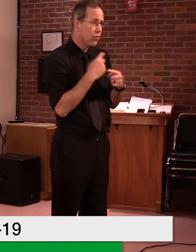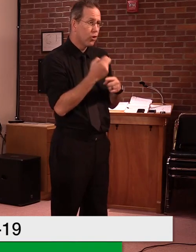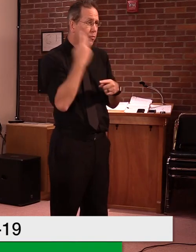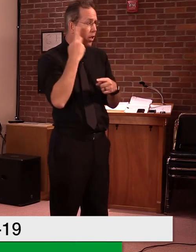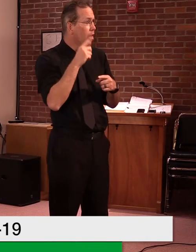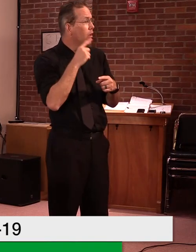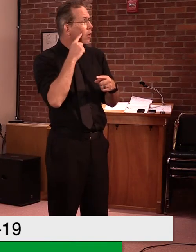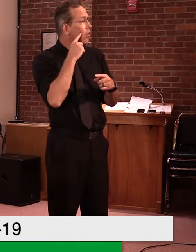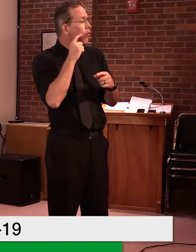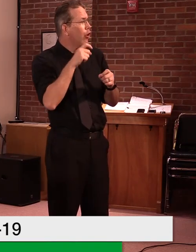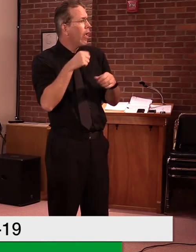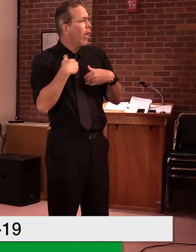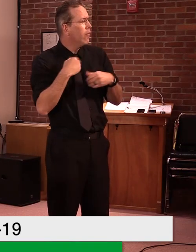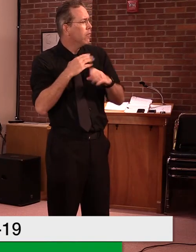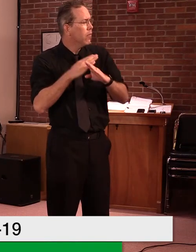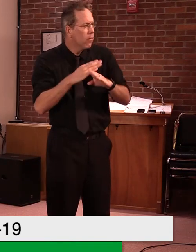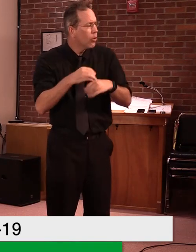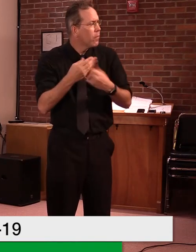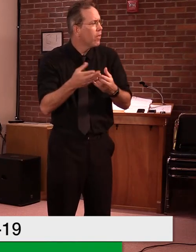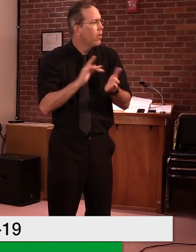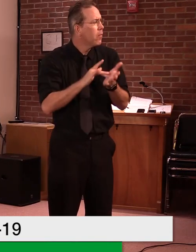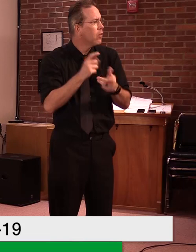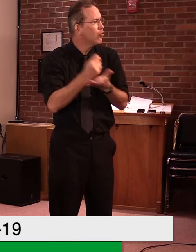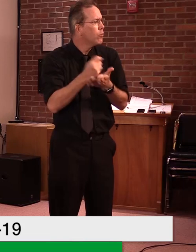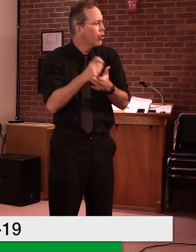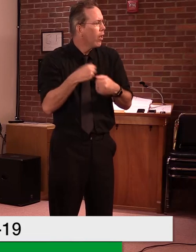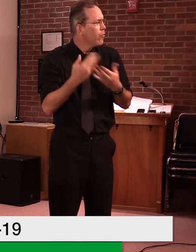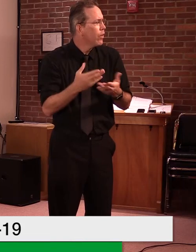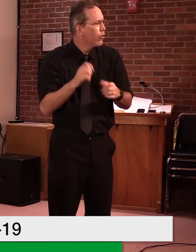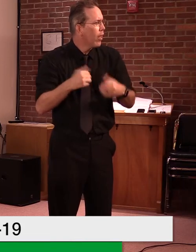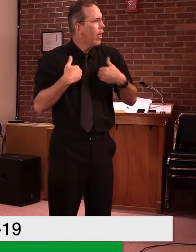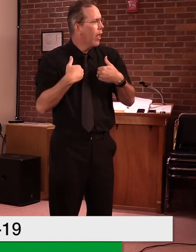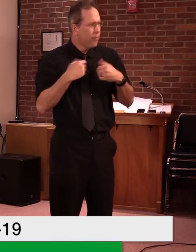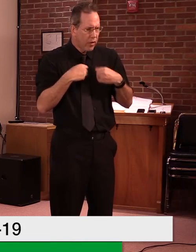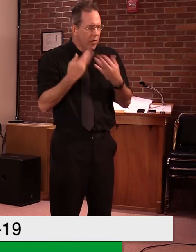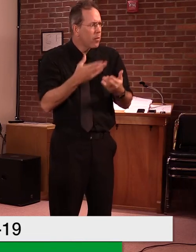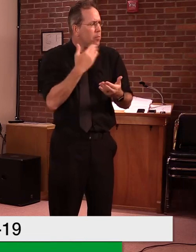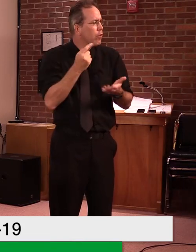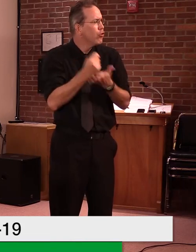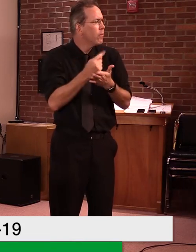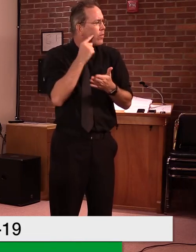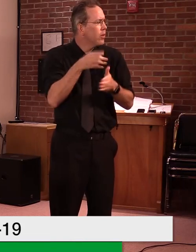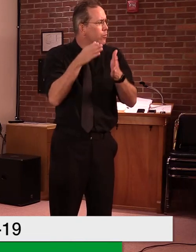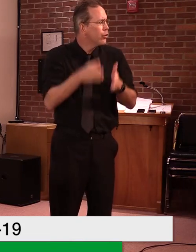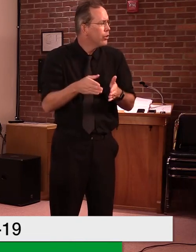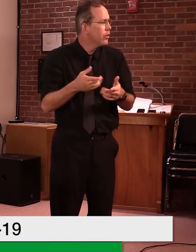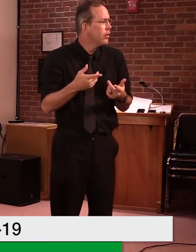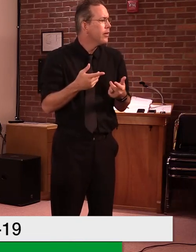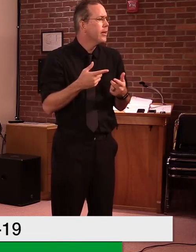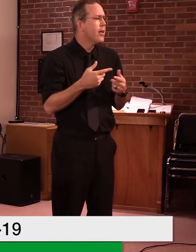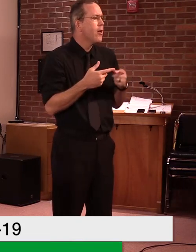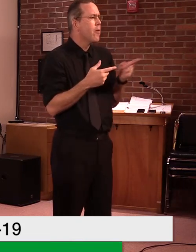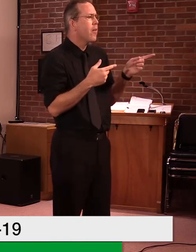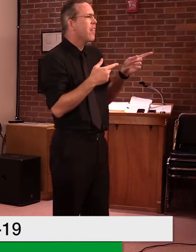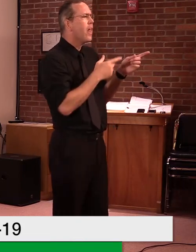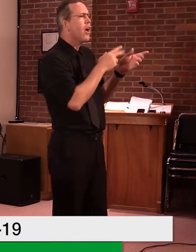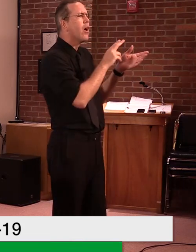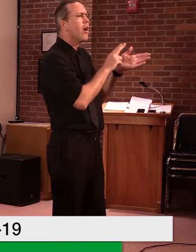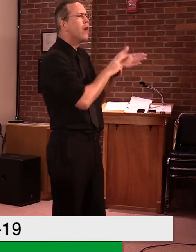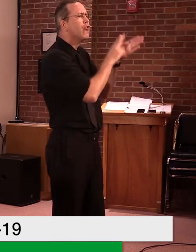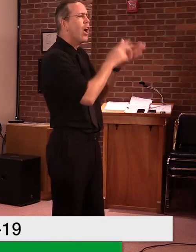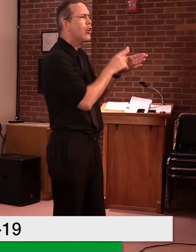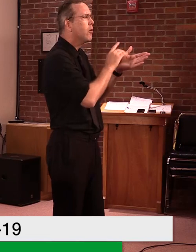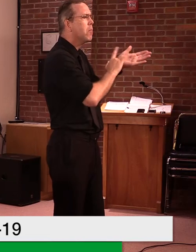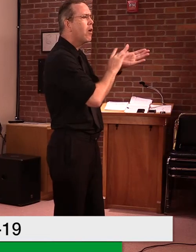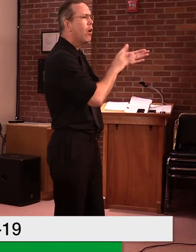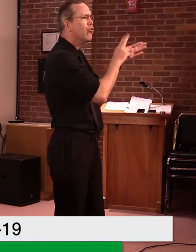is absolutely yes. We are, as you know, we've changed our medical providers. Did the medical